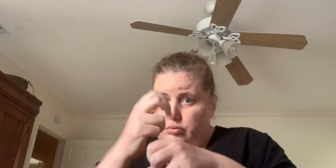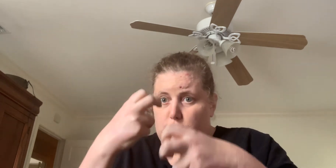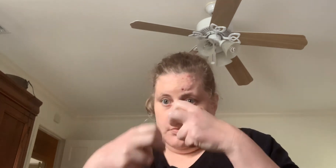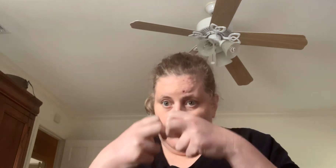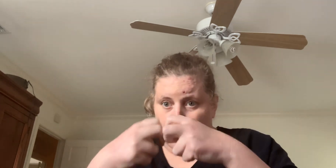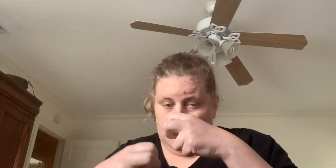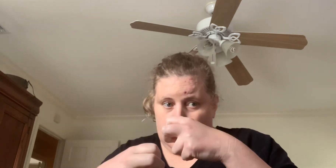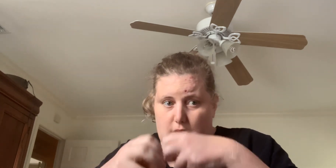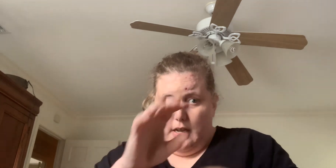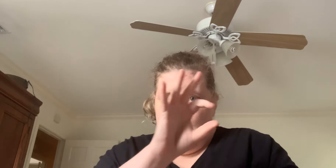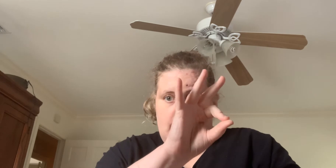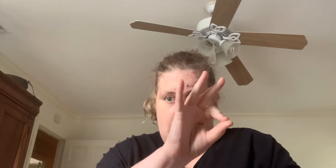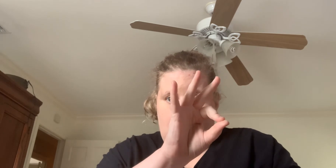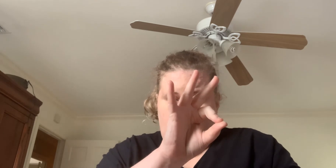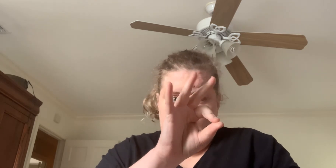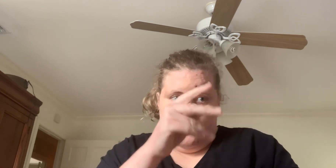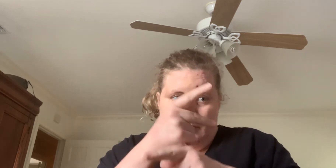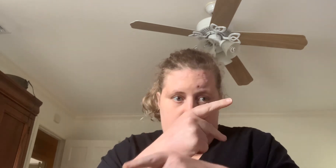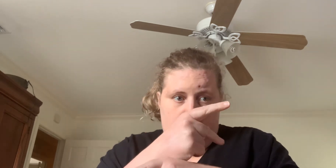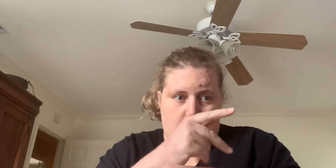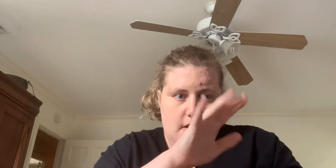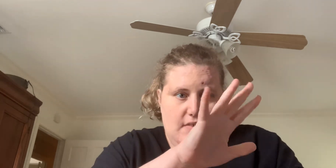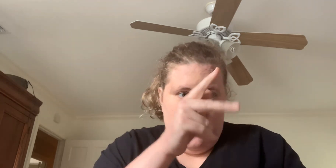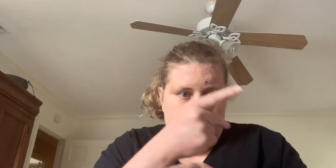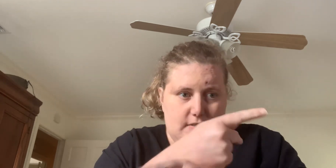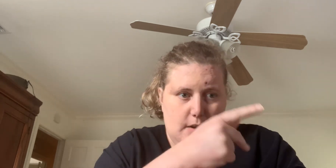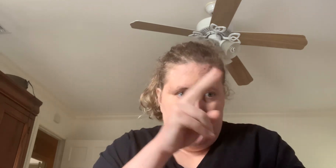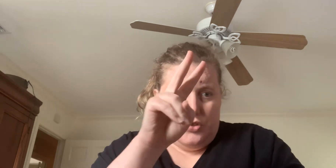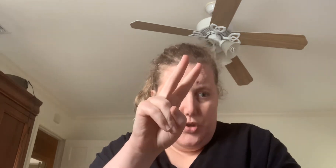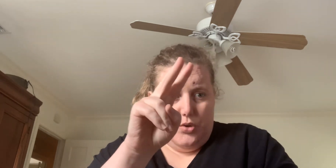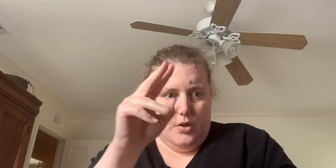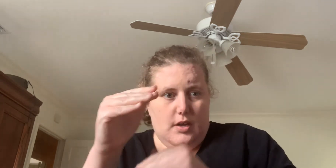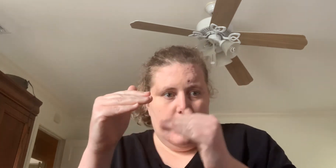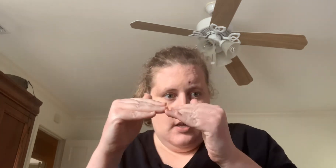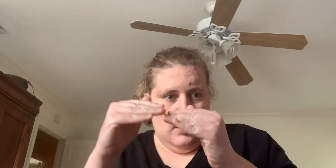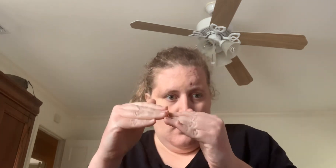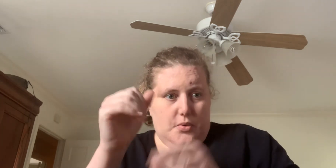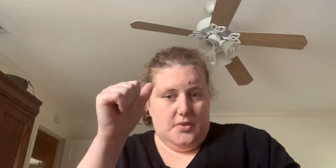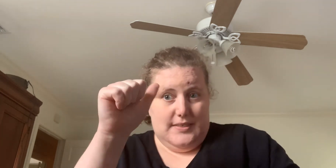10, and 10 divided by 3